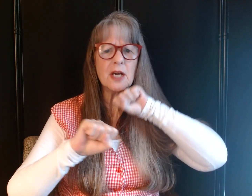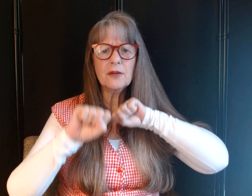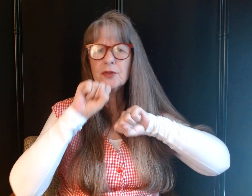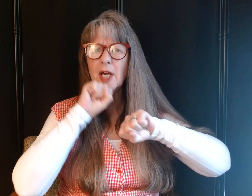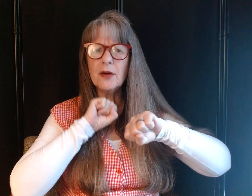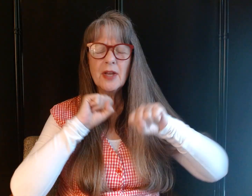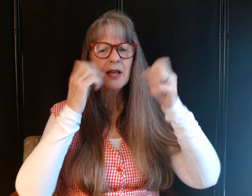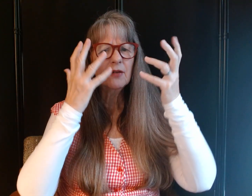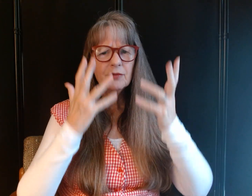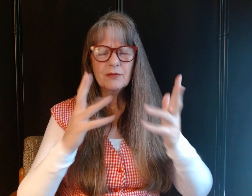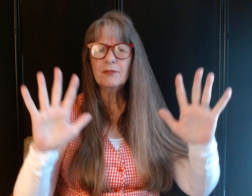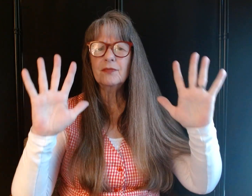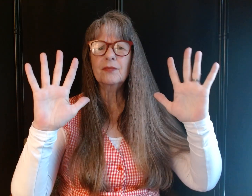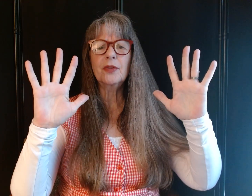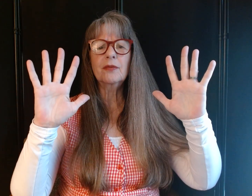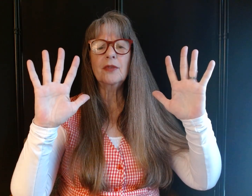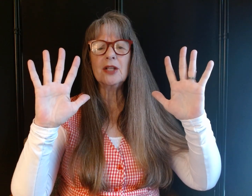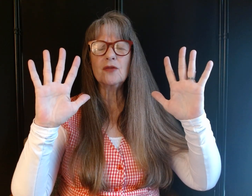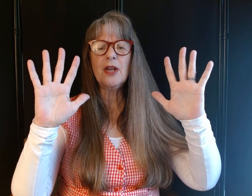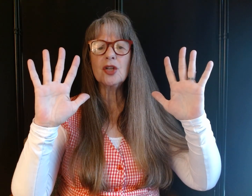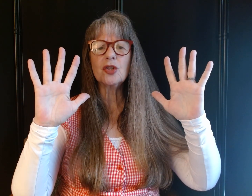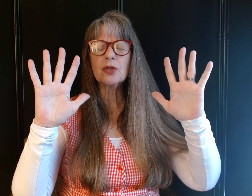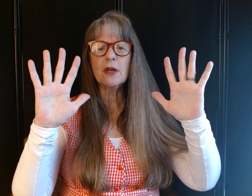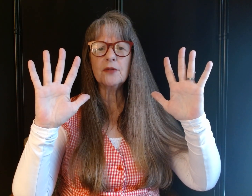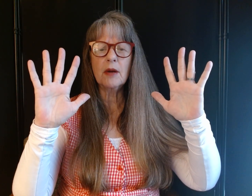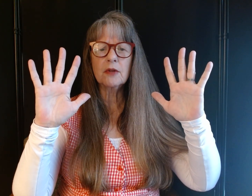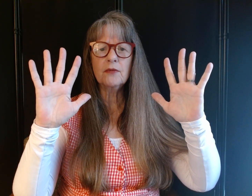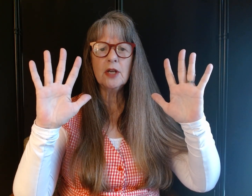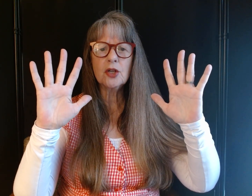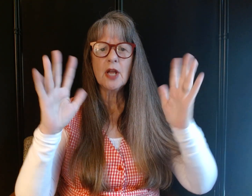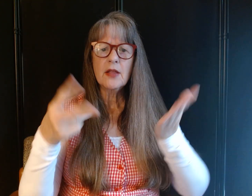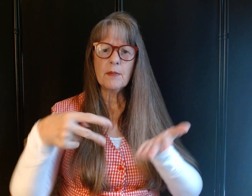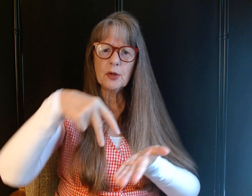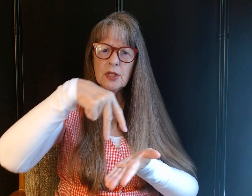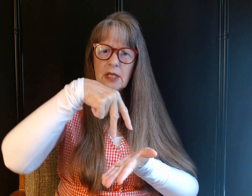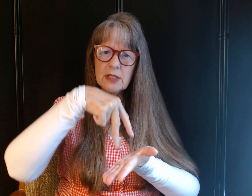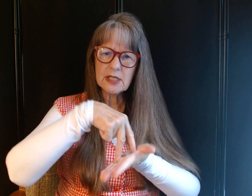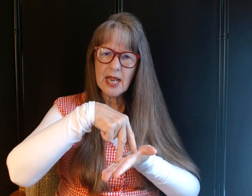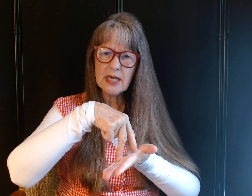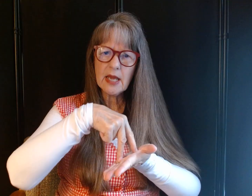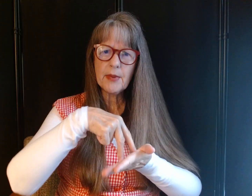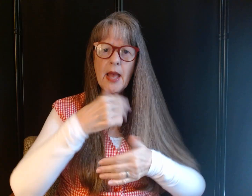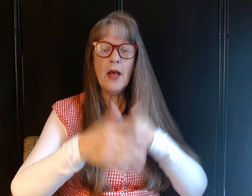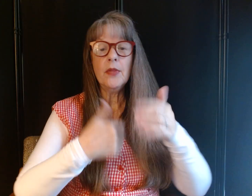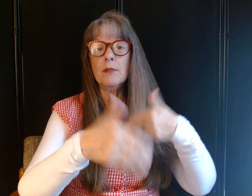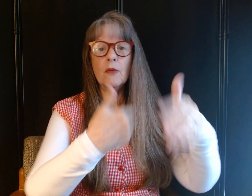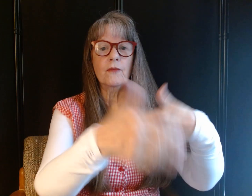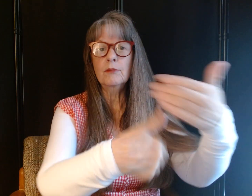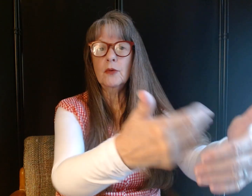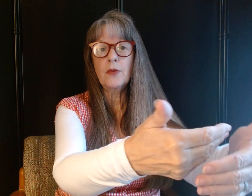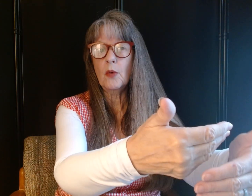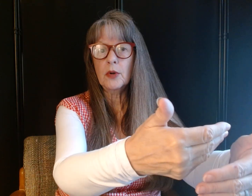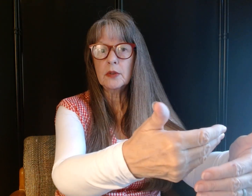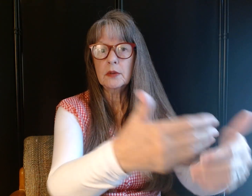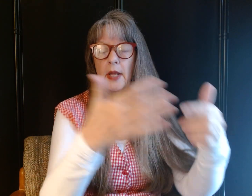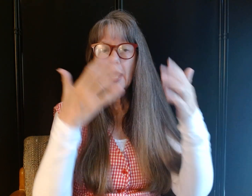tough, tough. It's finished. Those tough times have finished. That person can stand up and then move forward. And